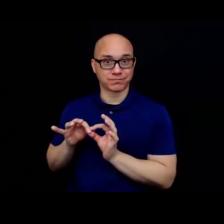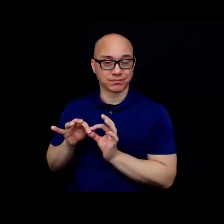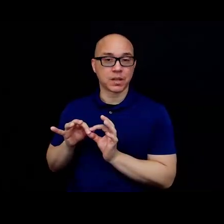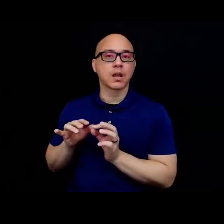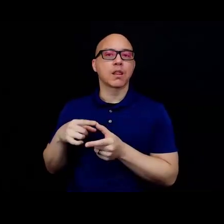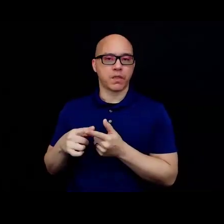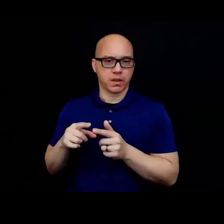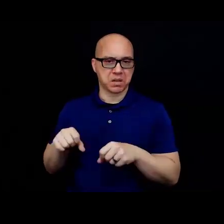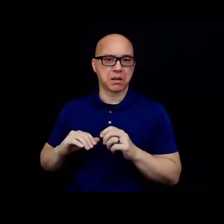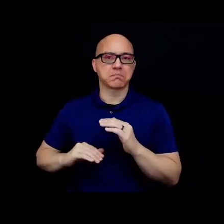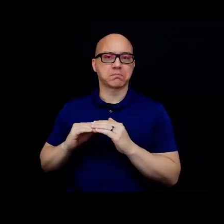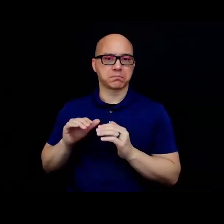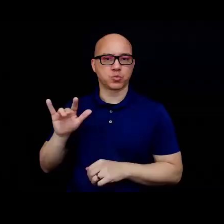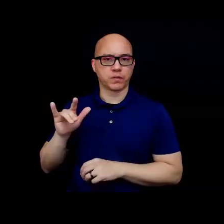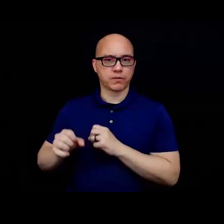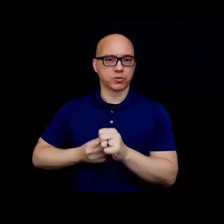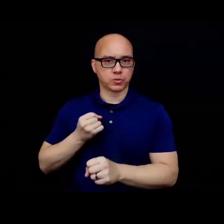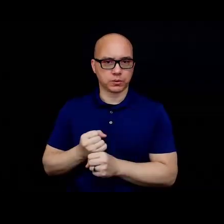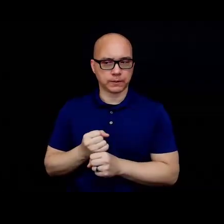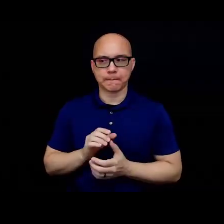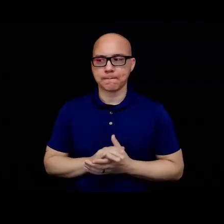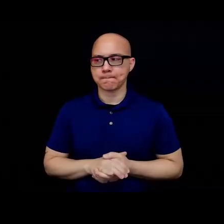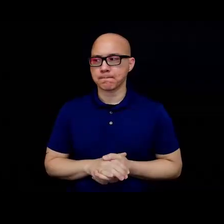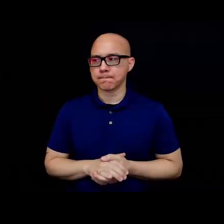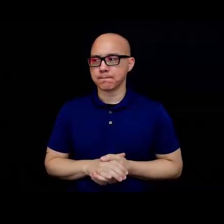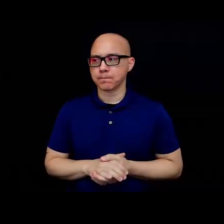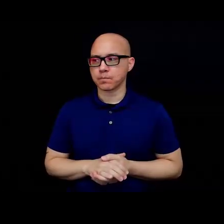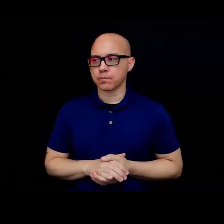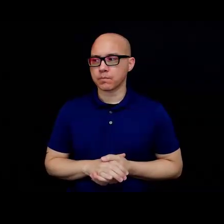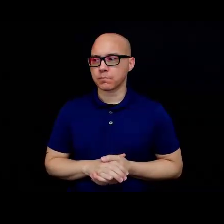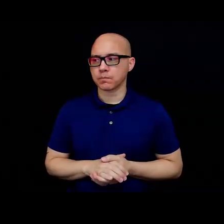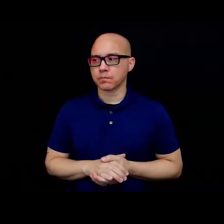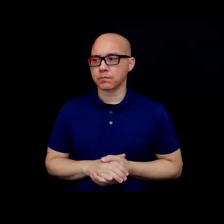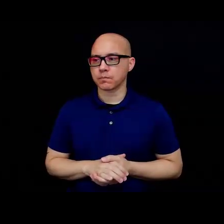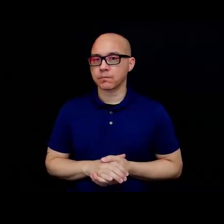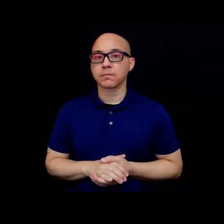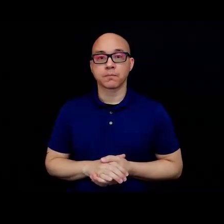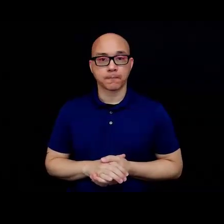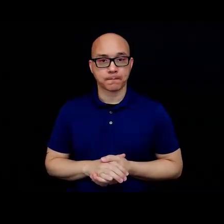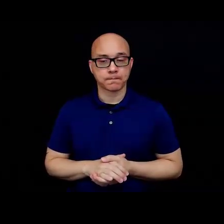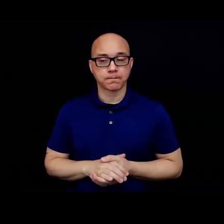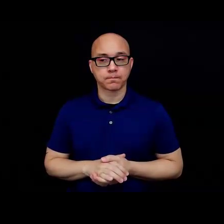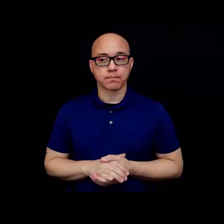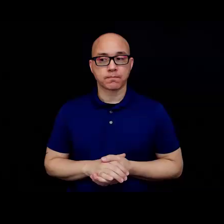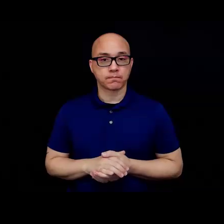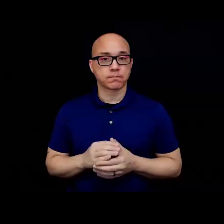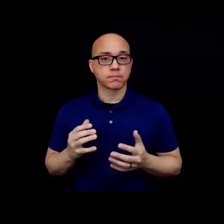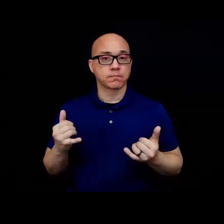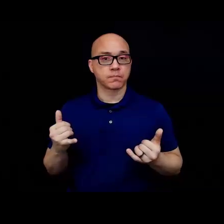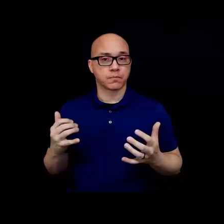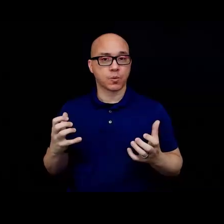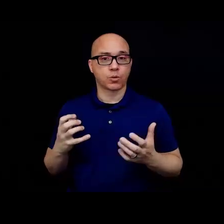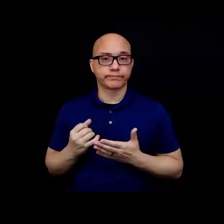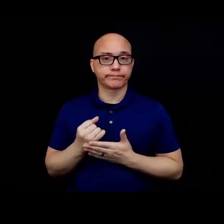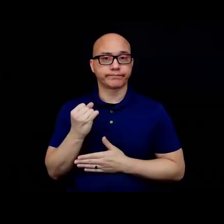term. Now, I want to go back and talk about some of these smaller companies that